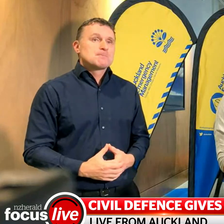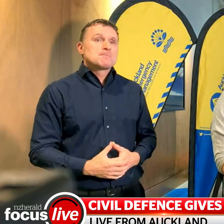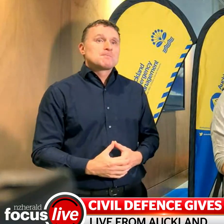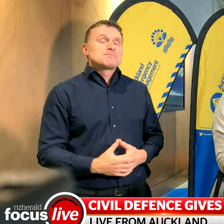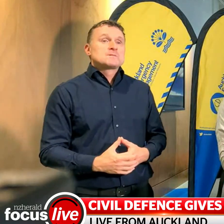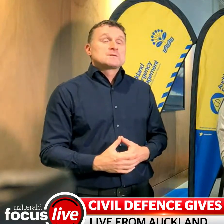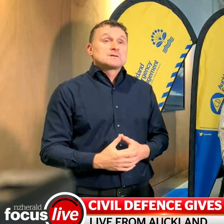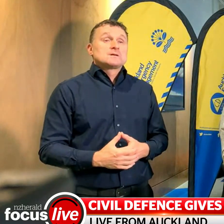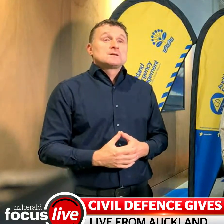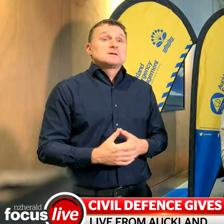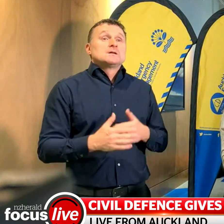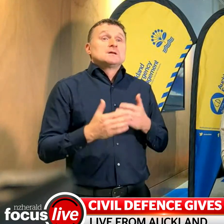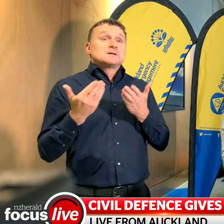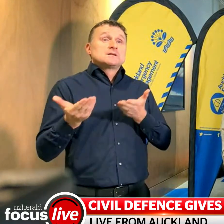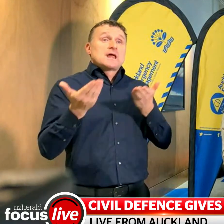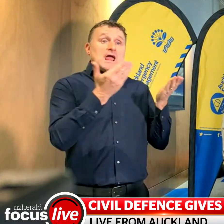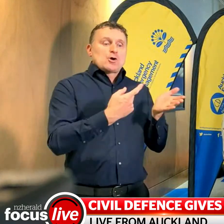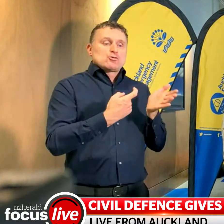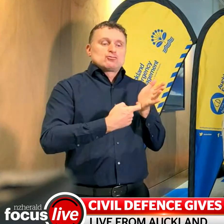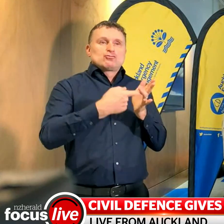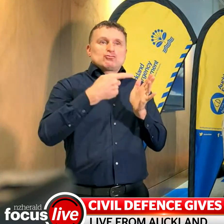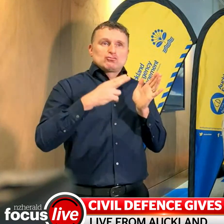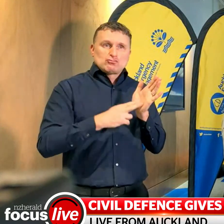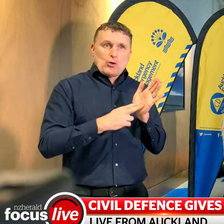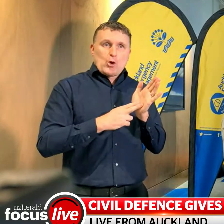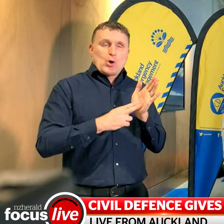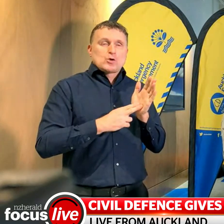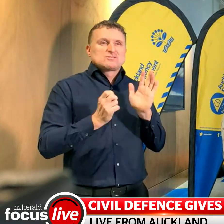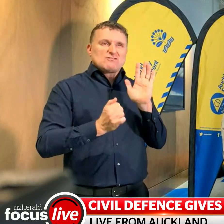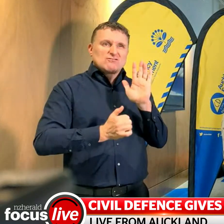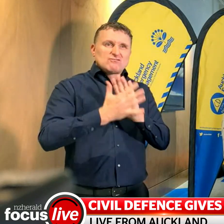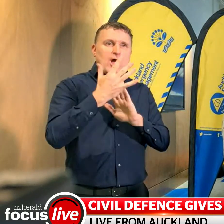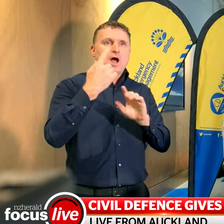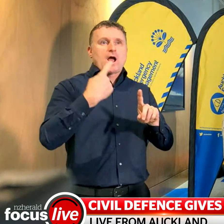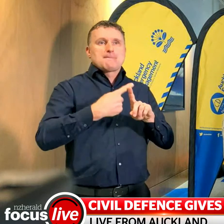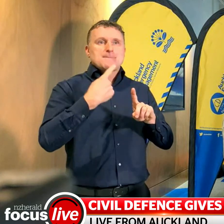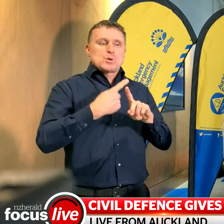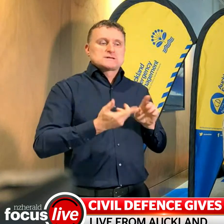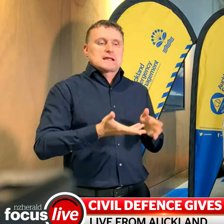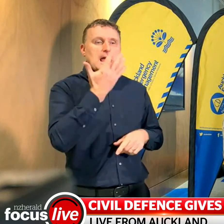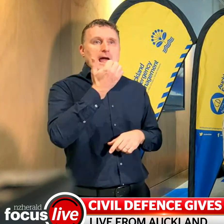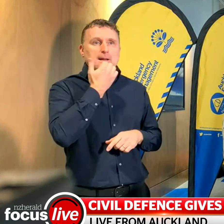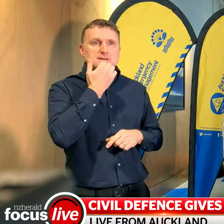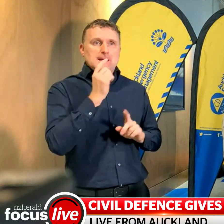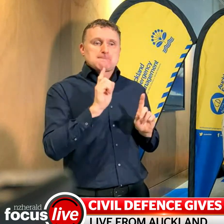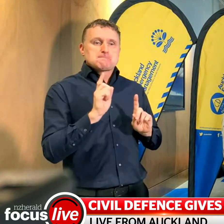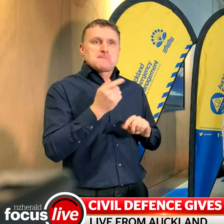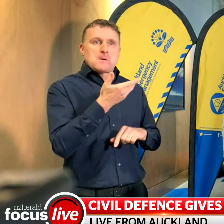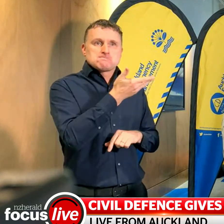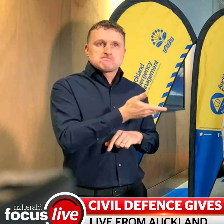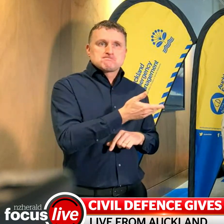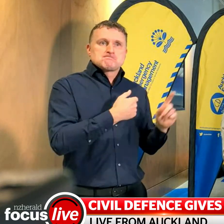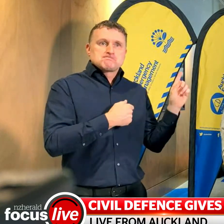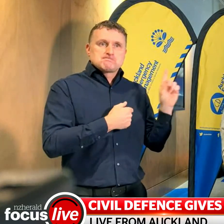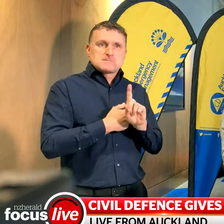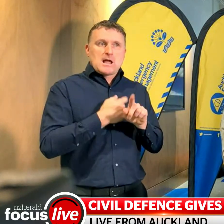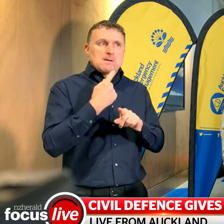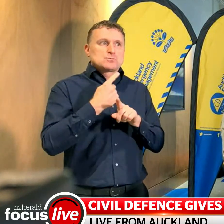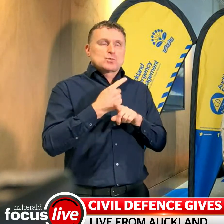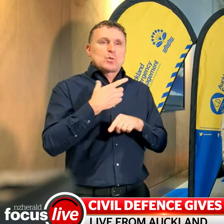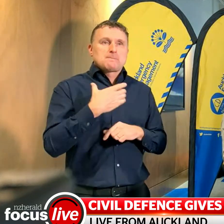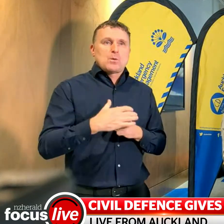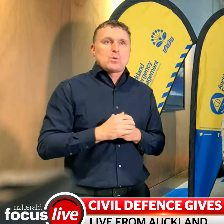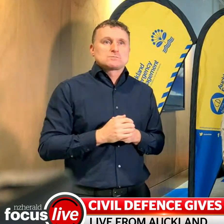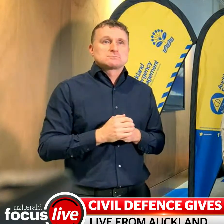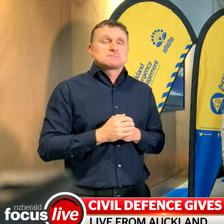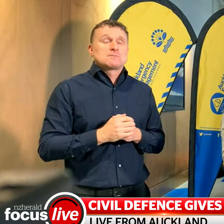Thanks, Sarah. And now I'm going to hand to Ron Devlin just to give an update on Fire and Emergency New Zealand's activities. And just